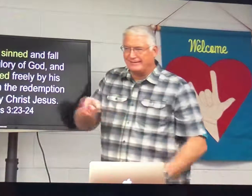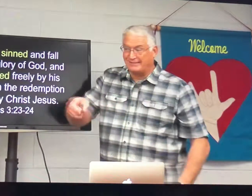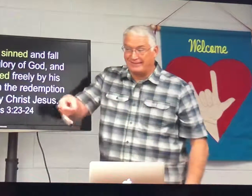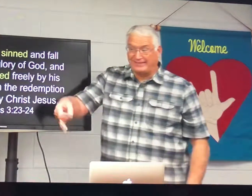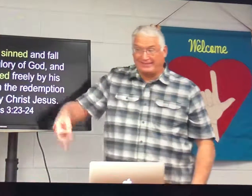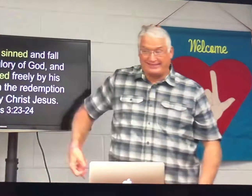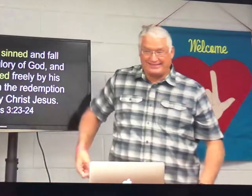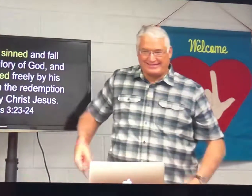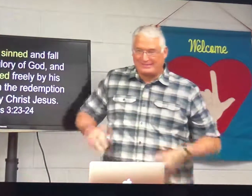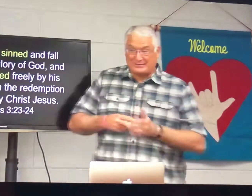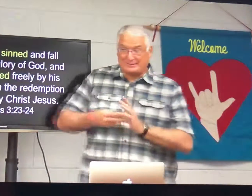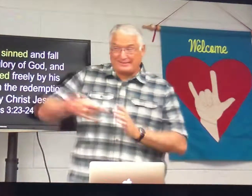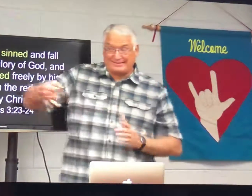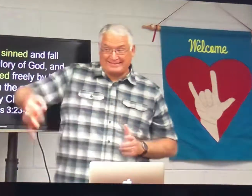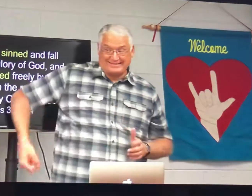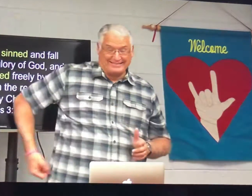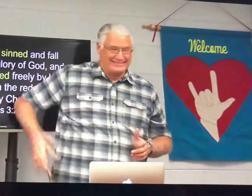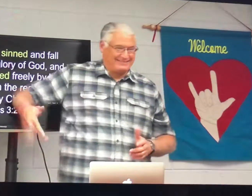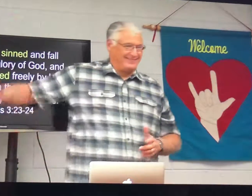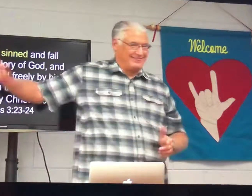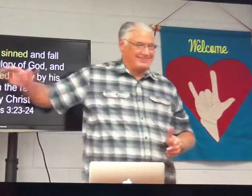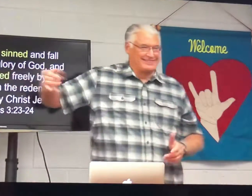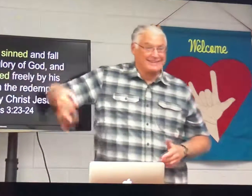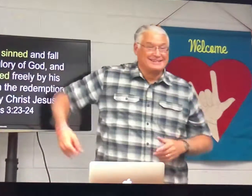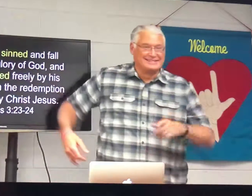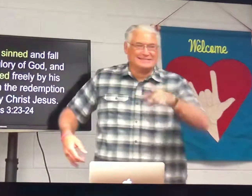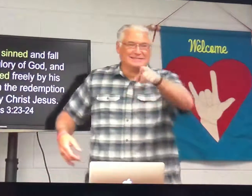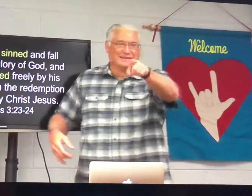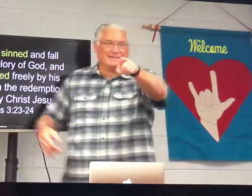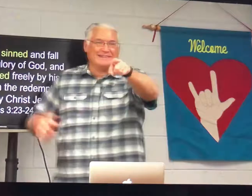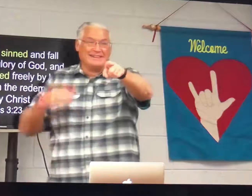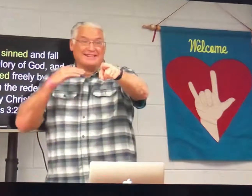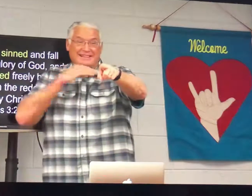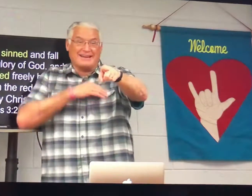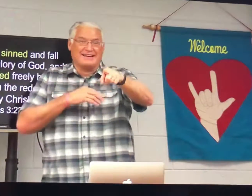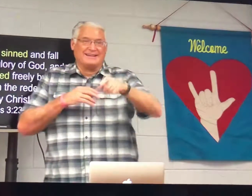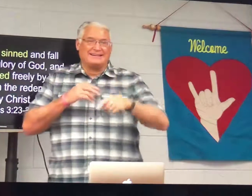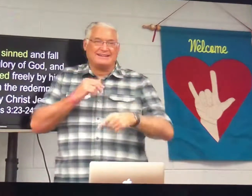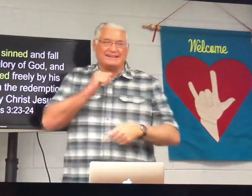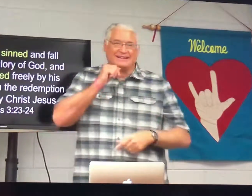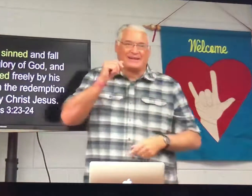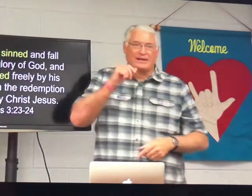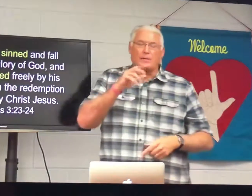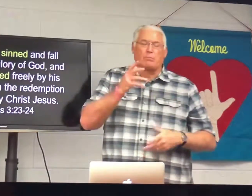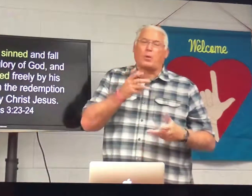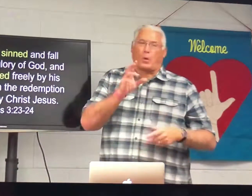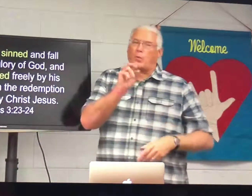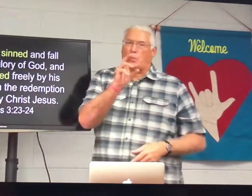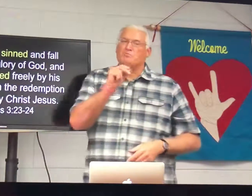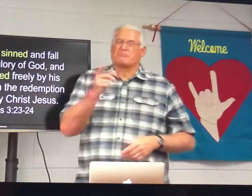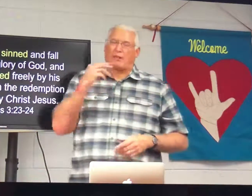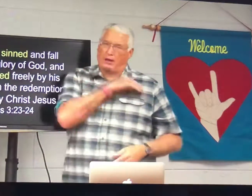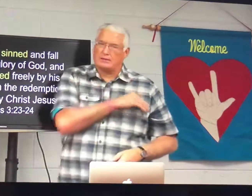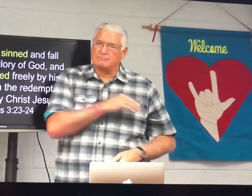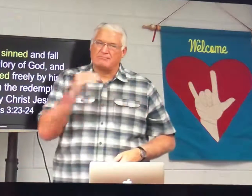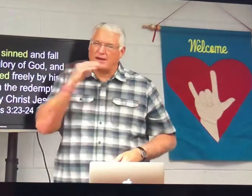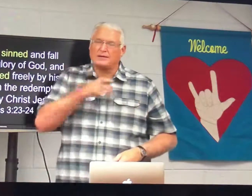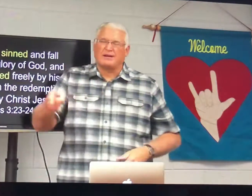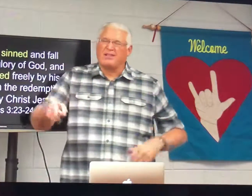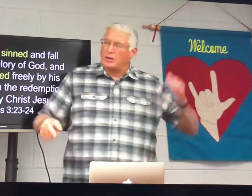Facing Alex Cobb. Cron has a career home run against Cobb. He's 2 for 6 off him.